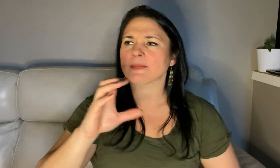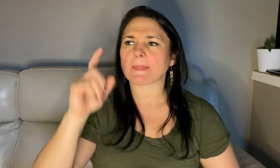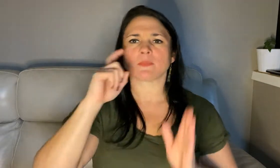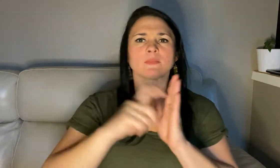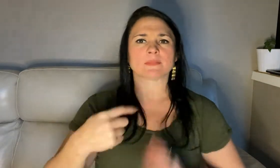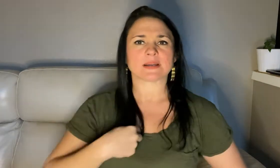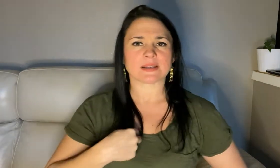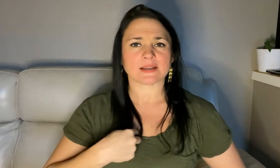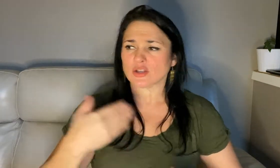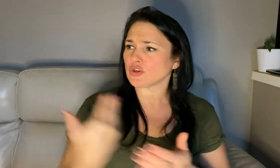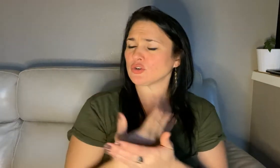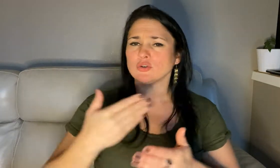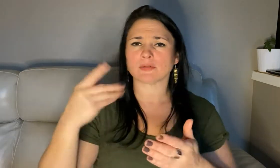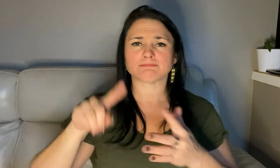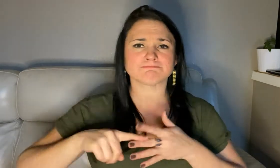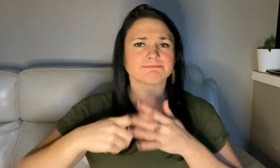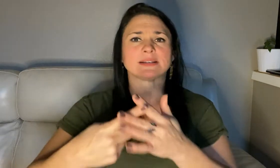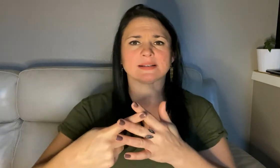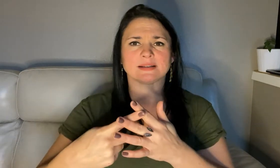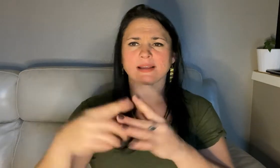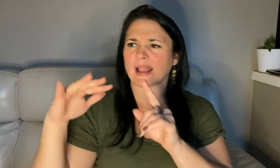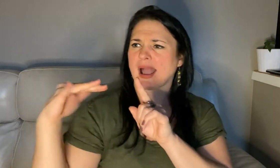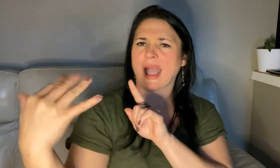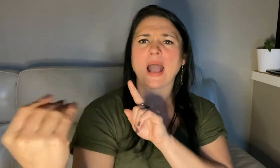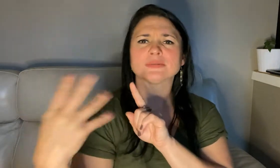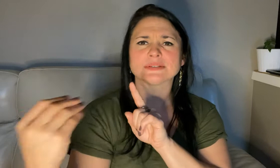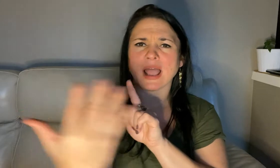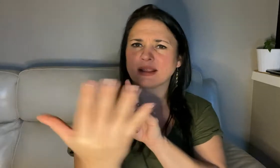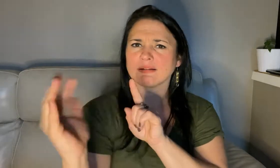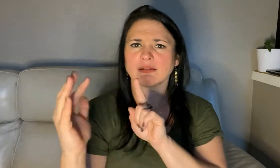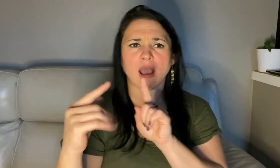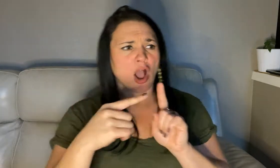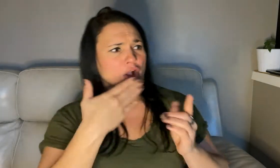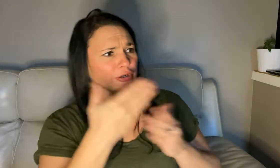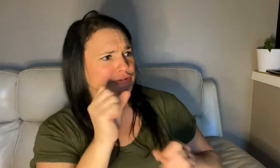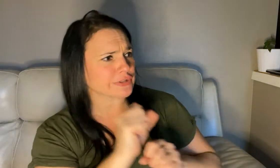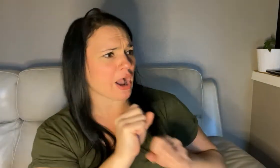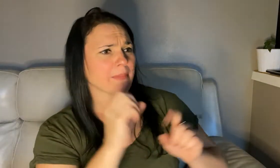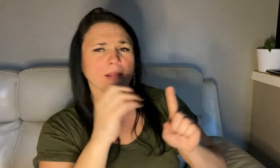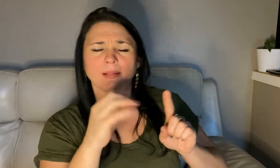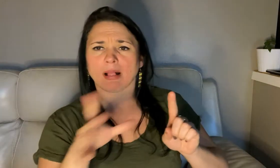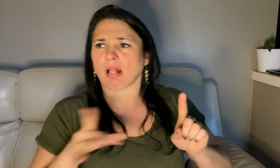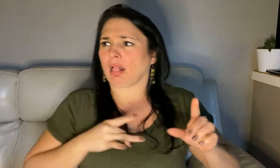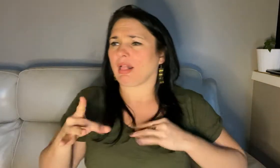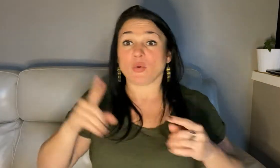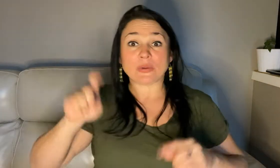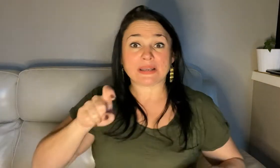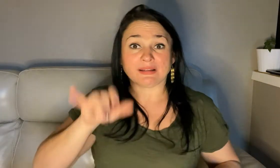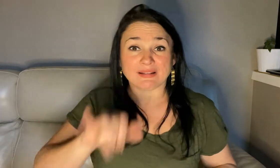and it's making us want to look for validation, looking for an outside praise like, oh, good job.